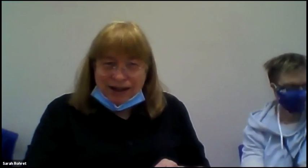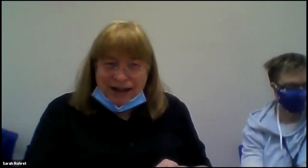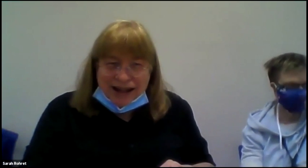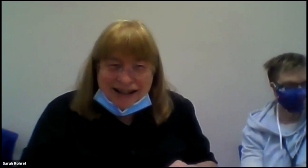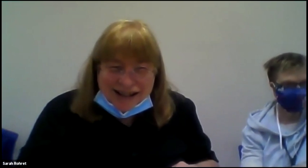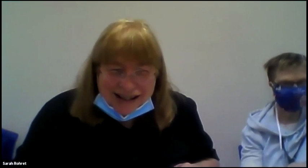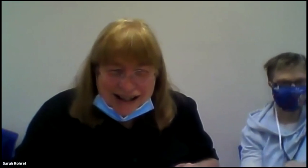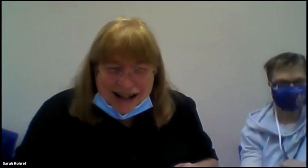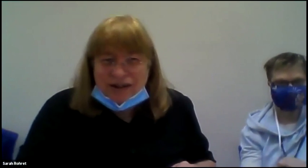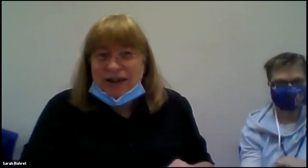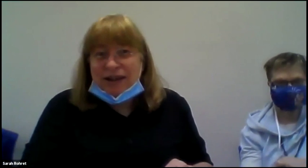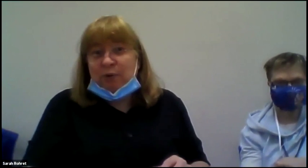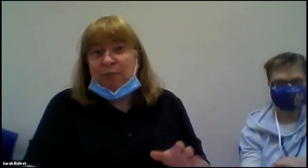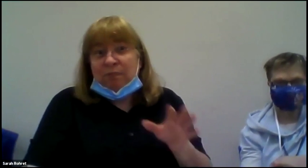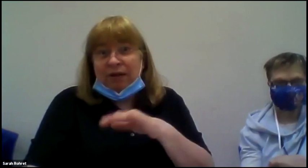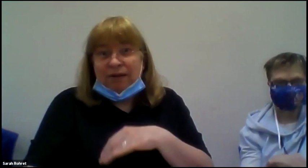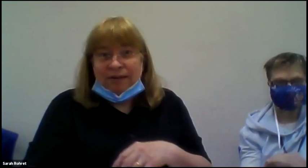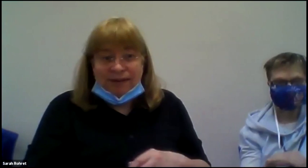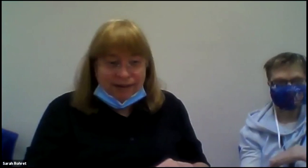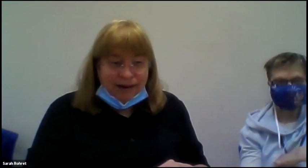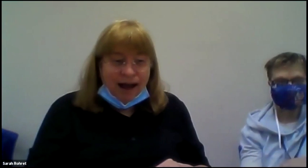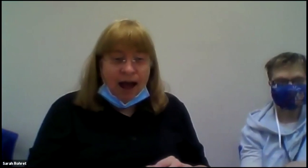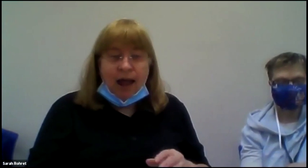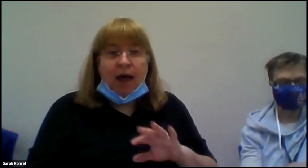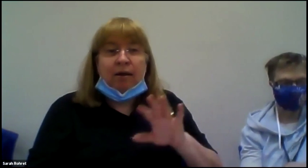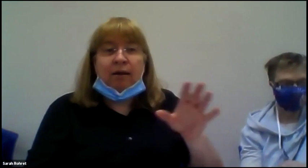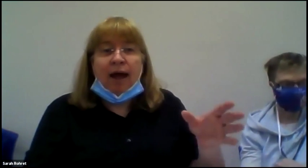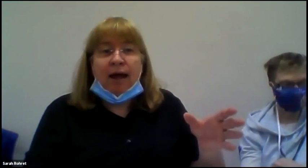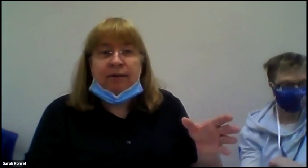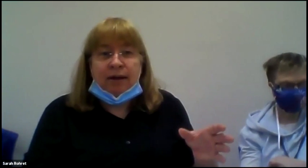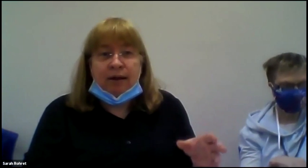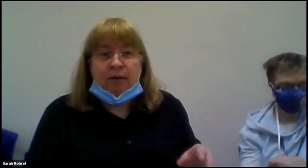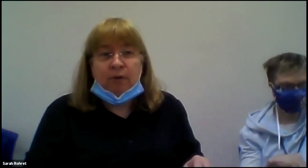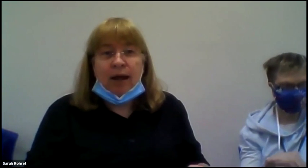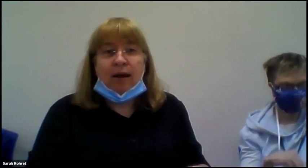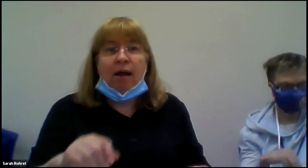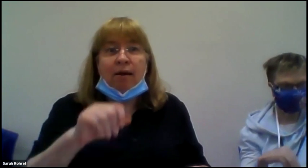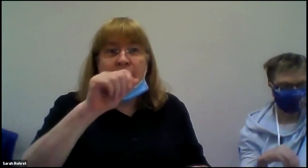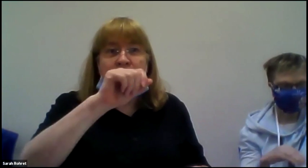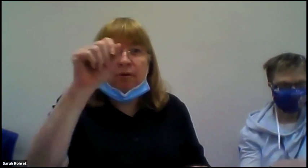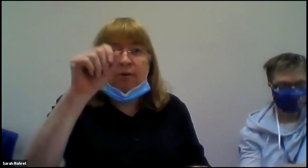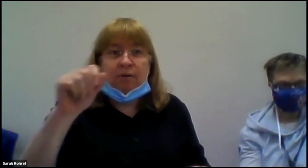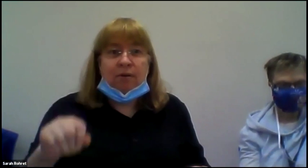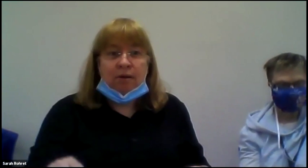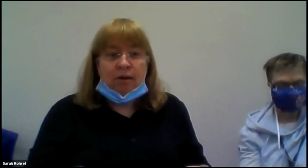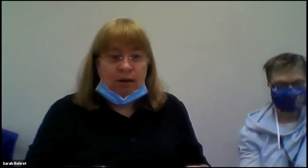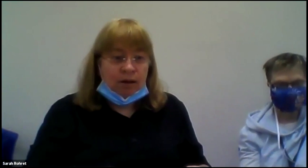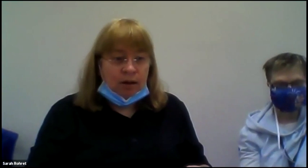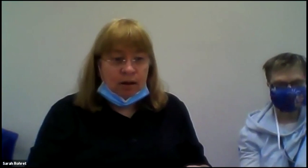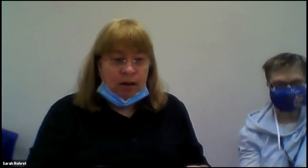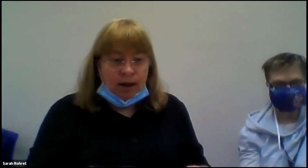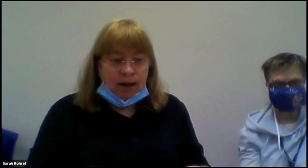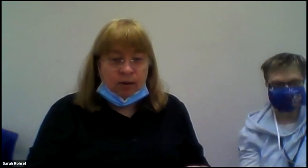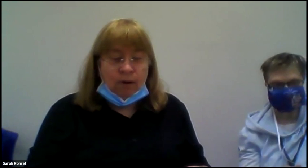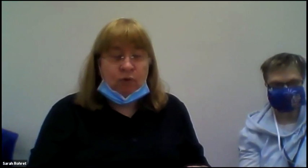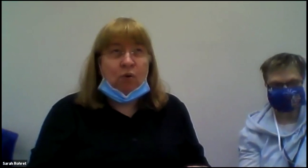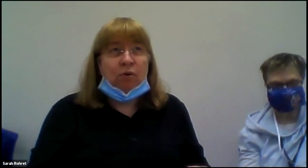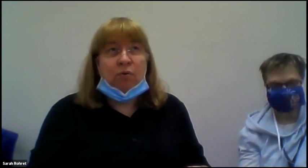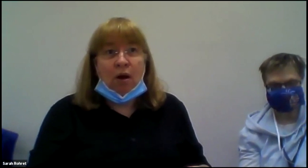DVD. I'll get these. I had a class today, so we had a lot of those. And so I'm going through all of